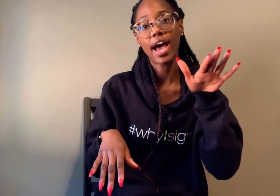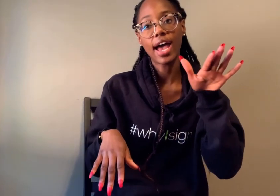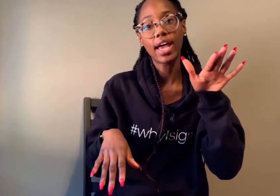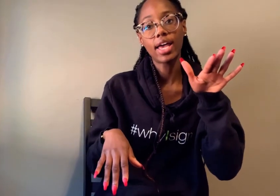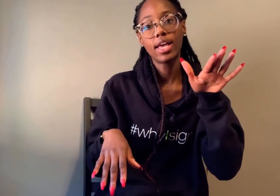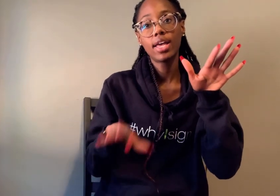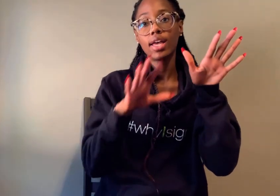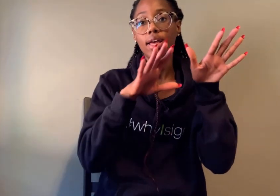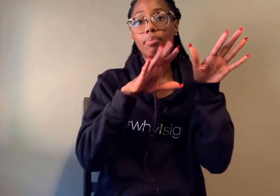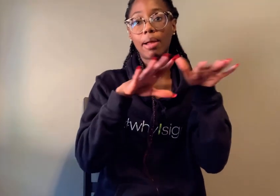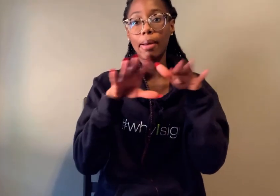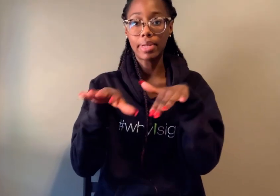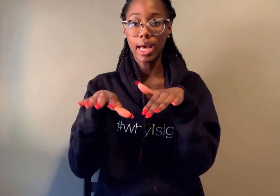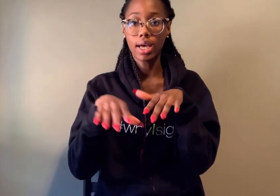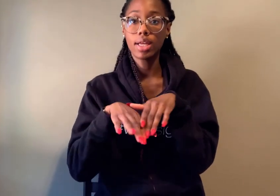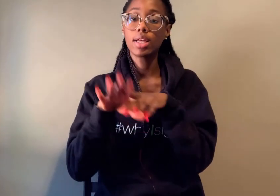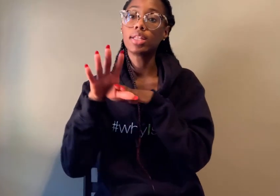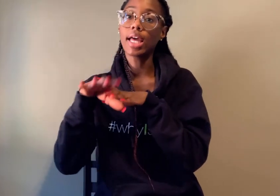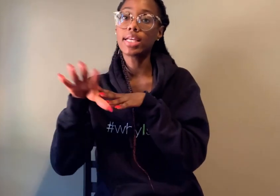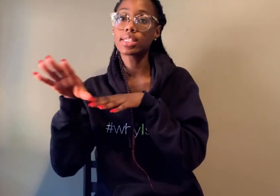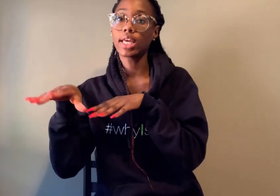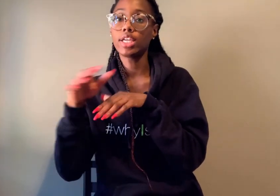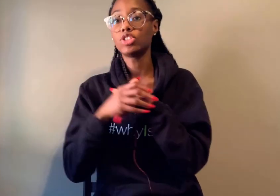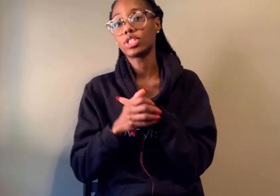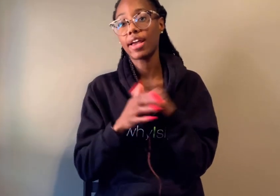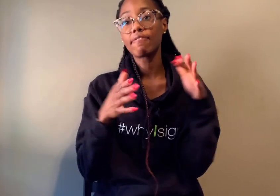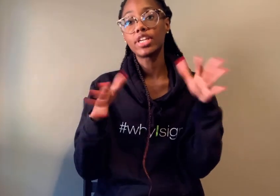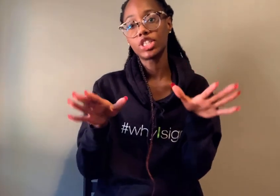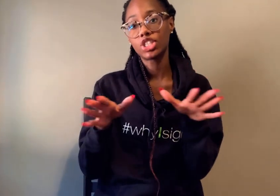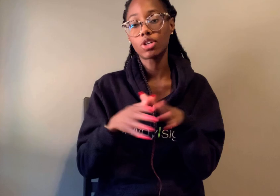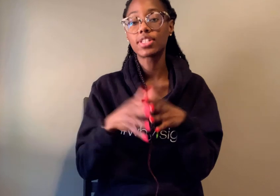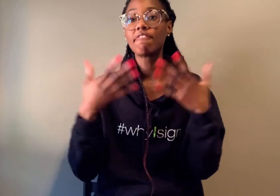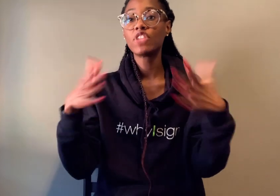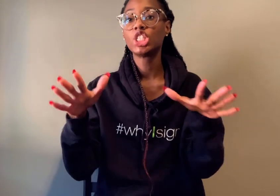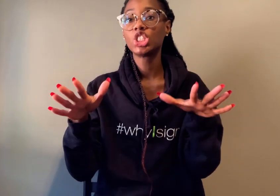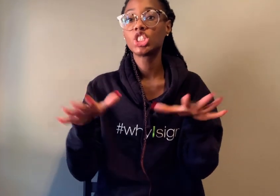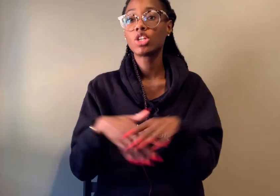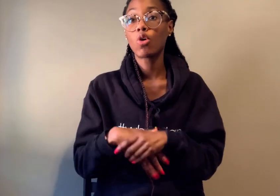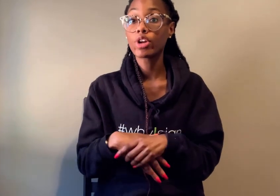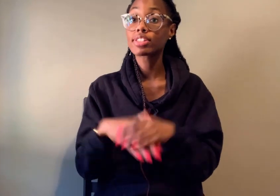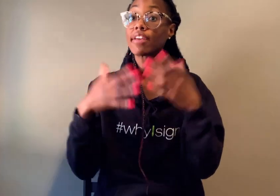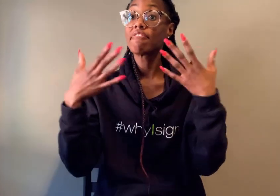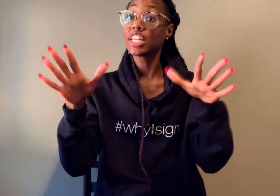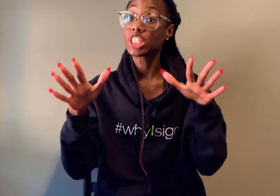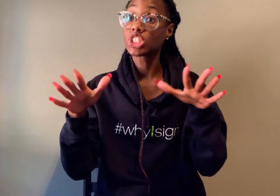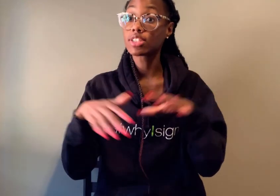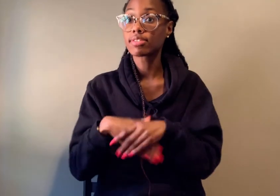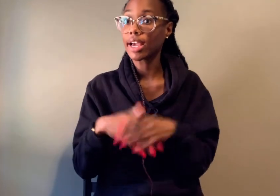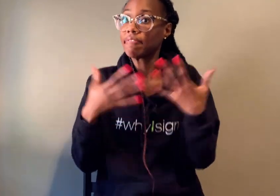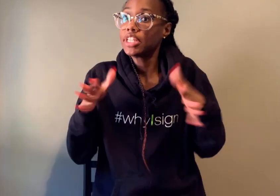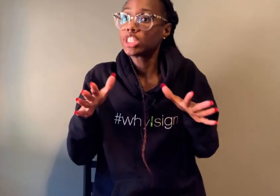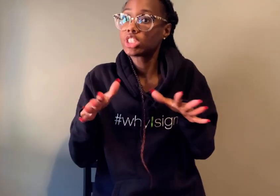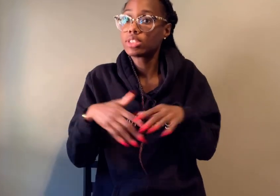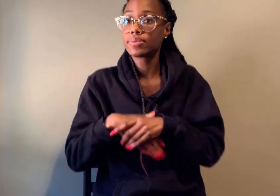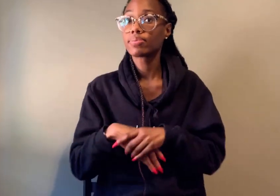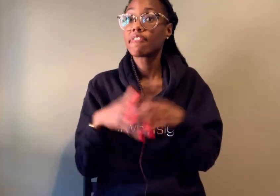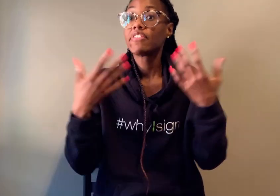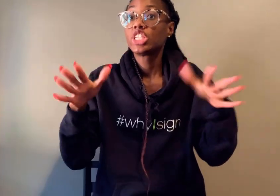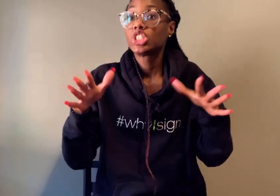I, blah, blah, blah, the S and the H, like fish. So, or you can say finished, like I'm finished.